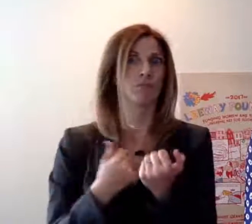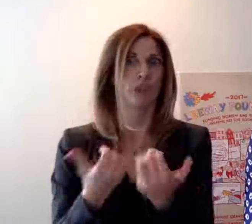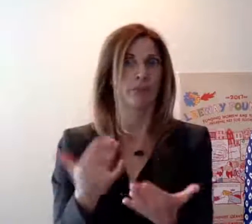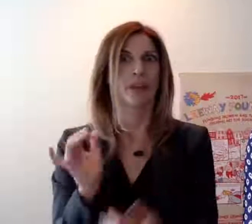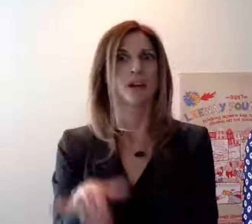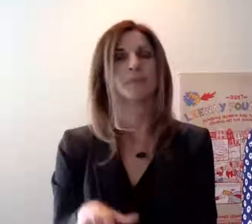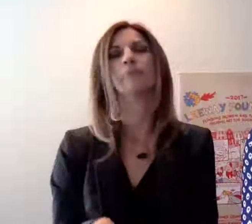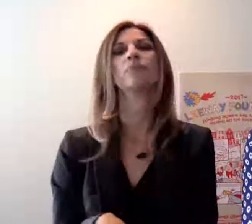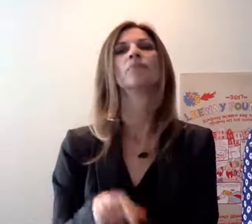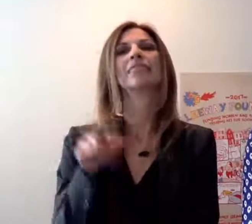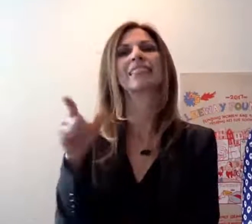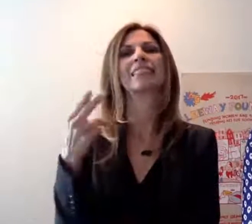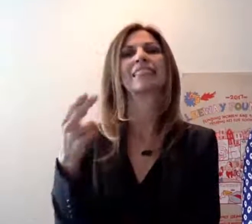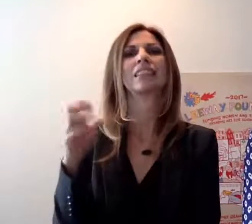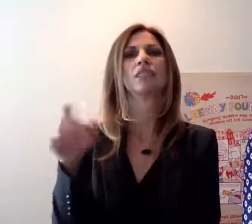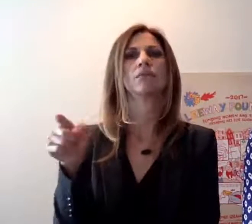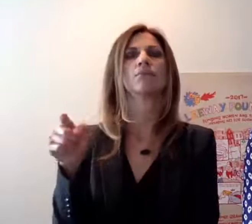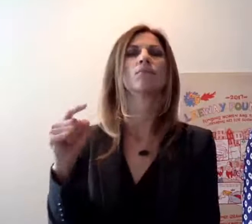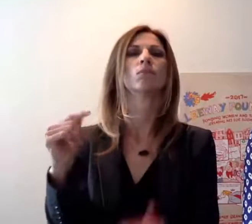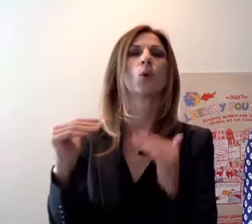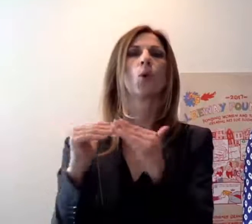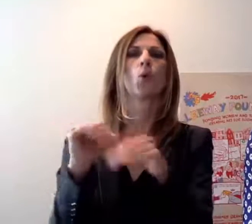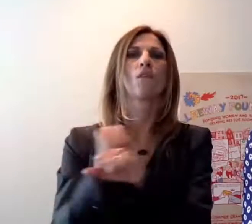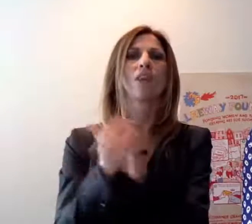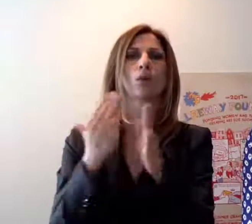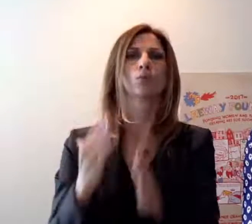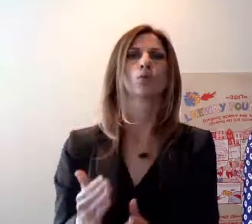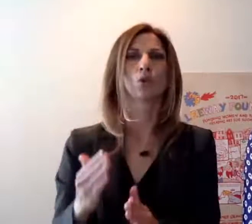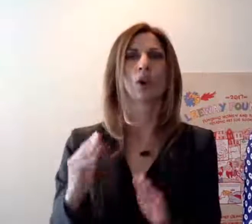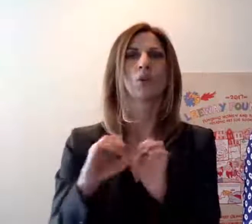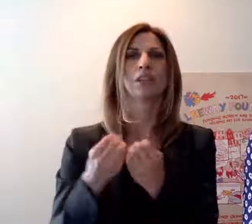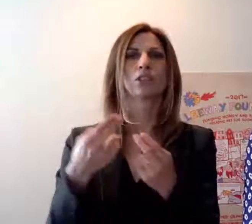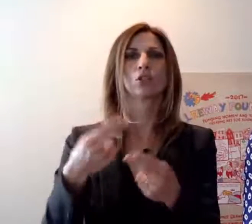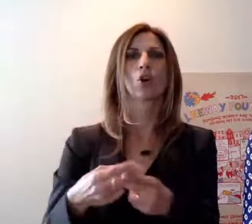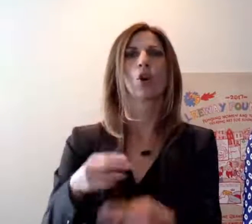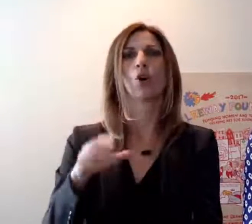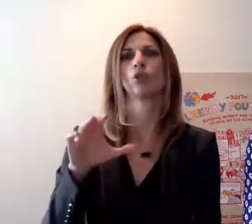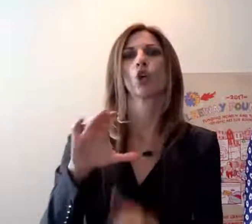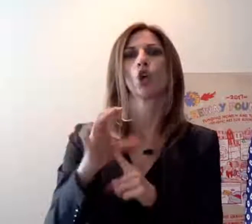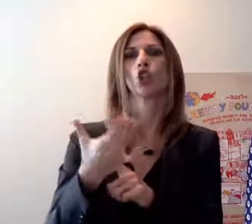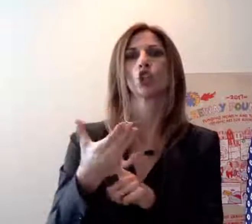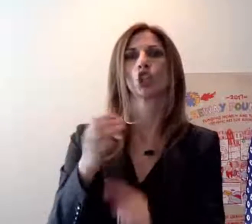And Jeff is the co-founder of an organization called Culture Shift,